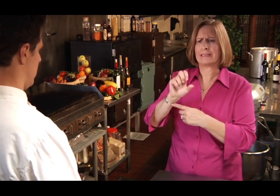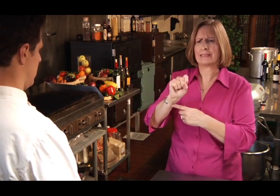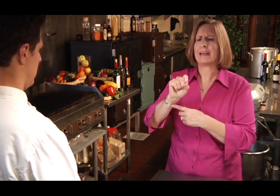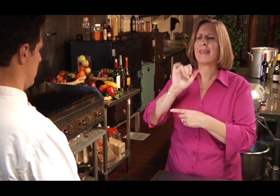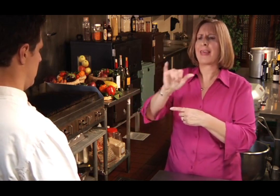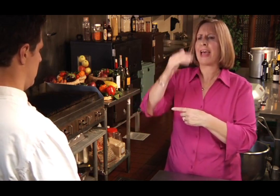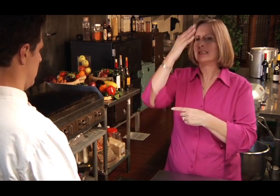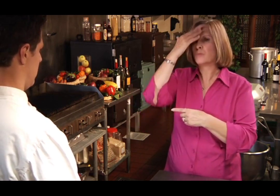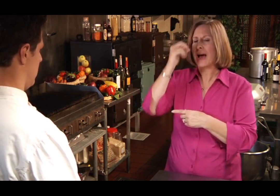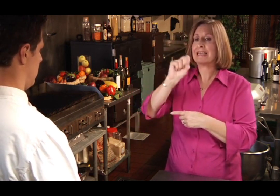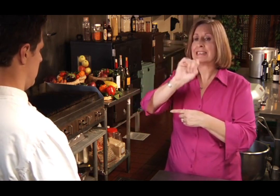calories,